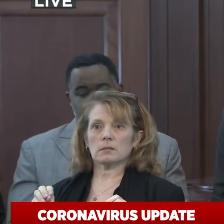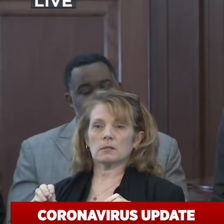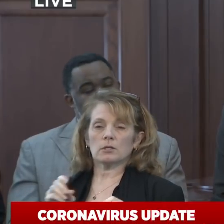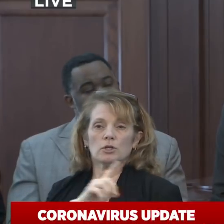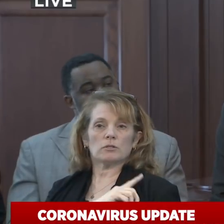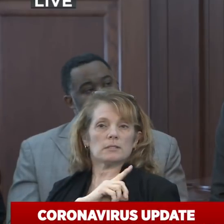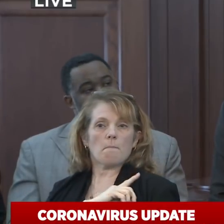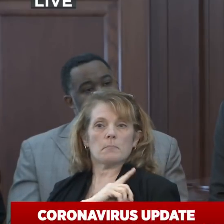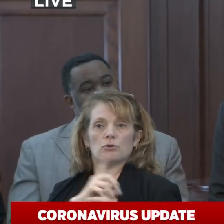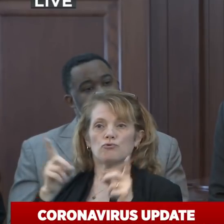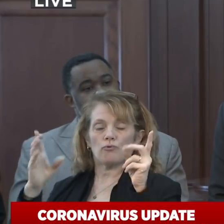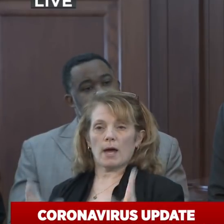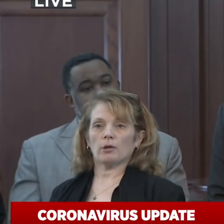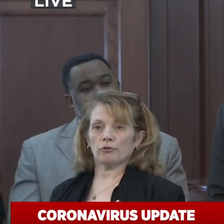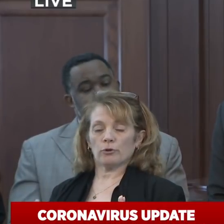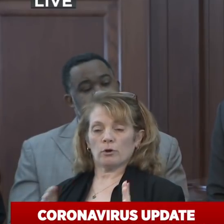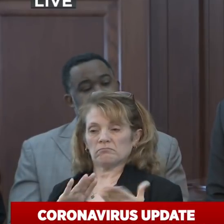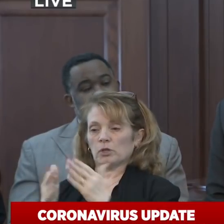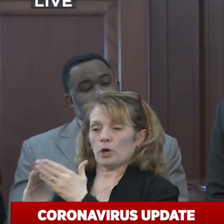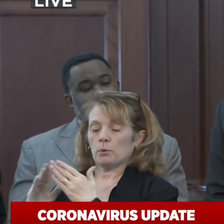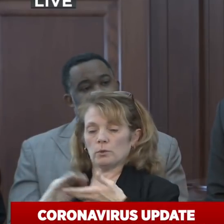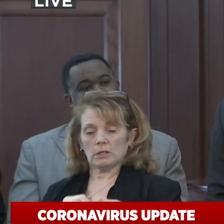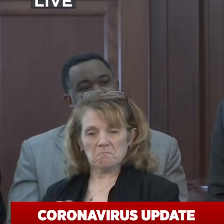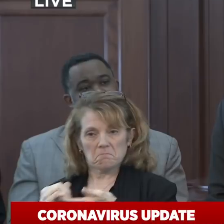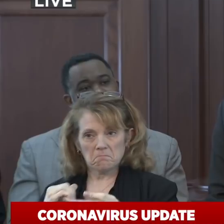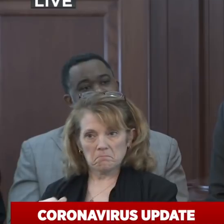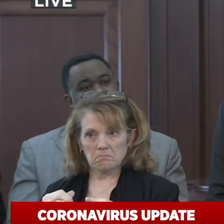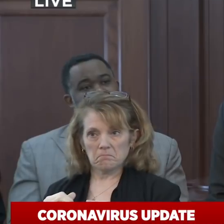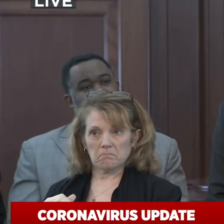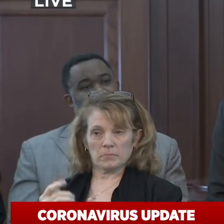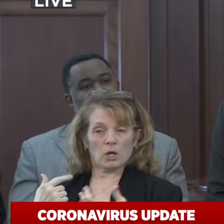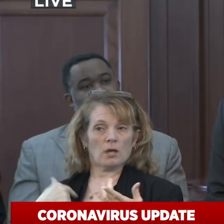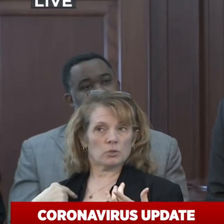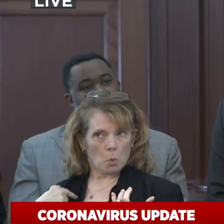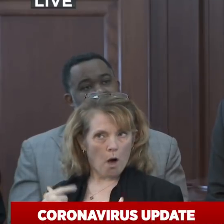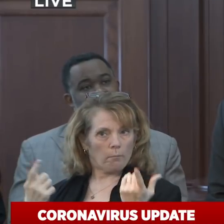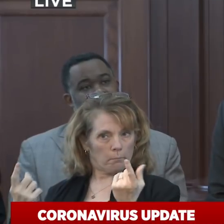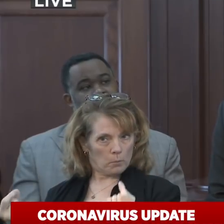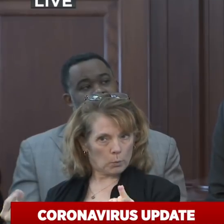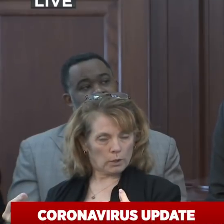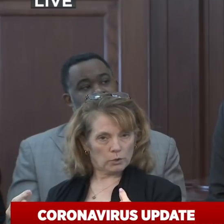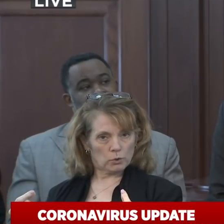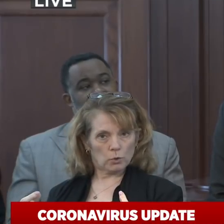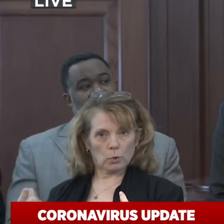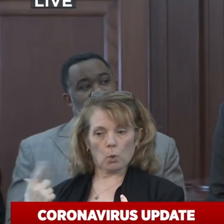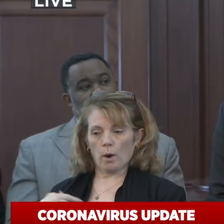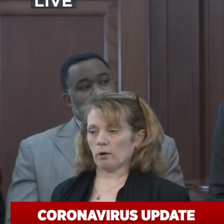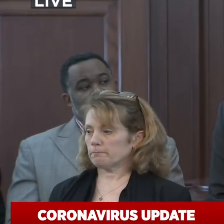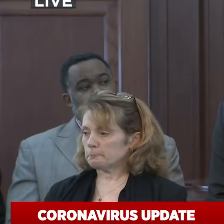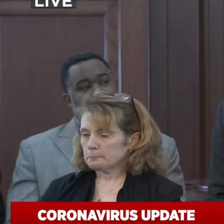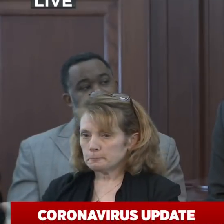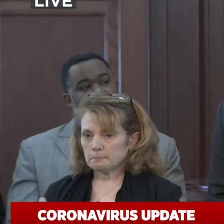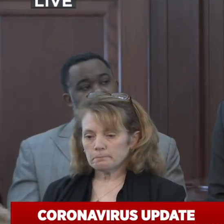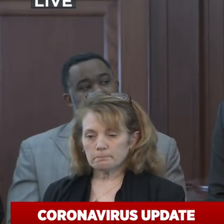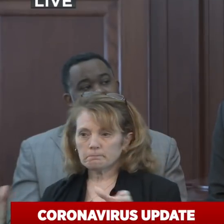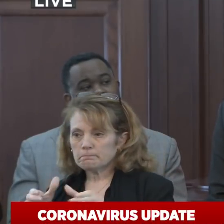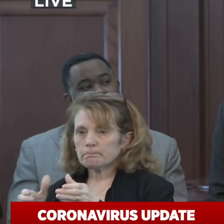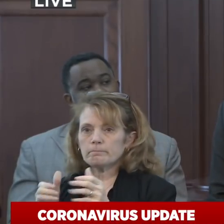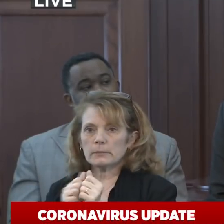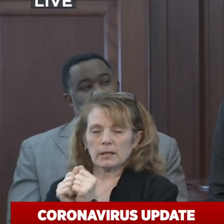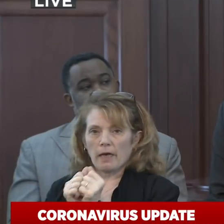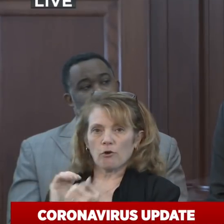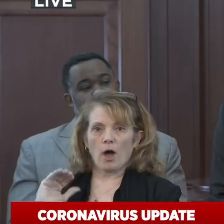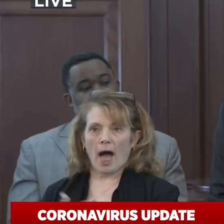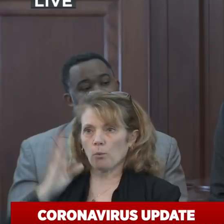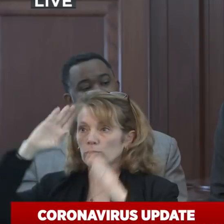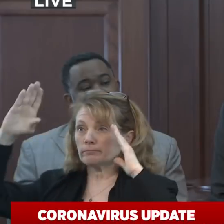Engagement. But what we've done successfully is we've been able to kind of mobilize our ushers and our greeters, and we made